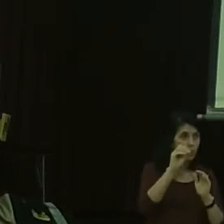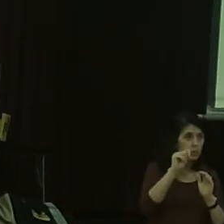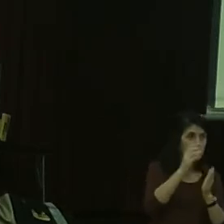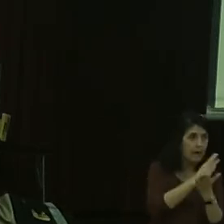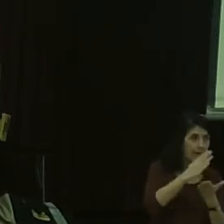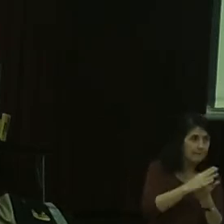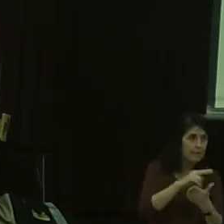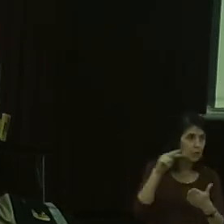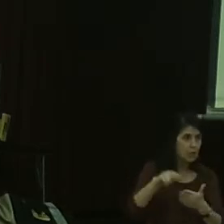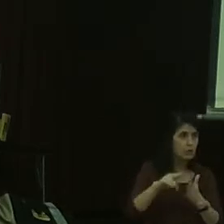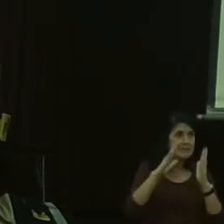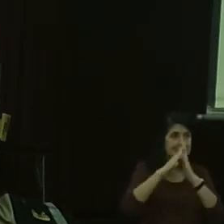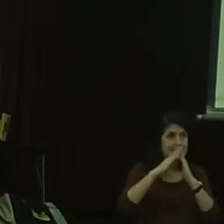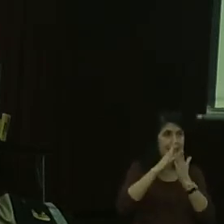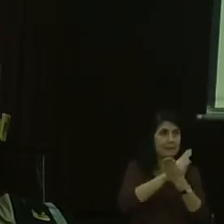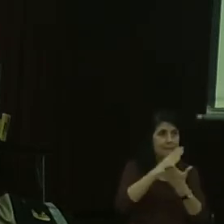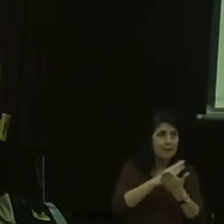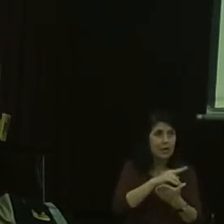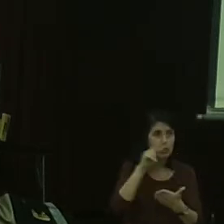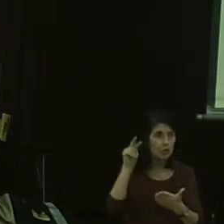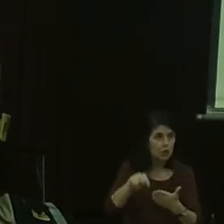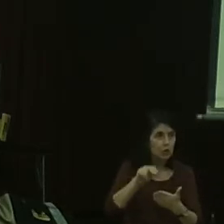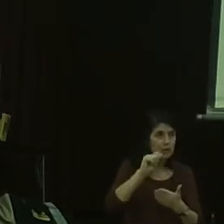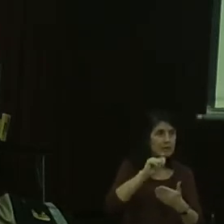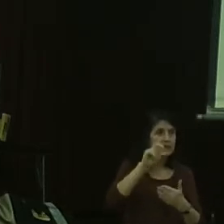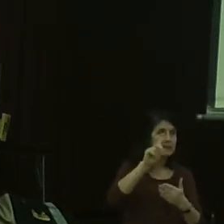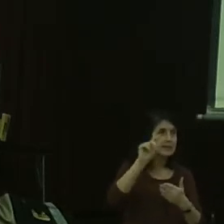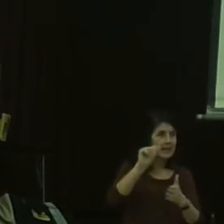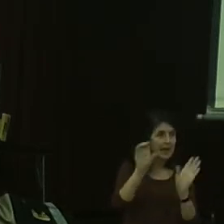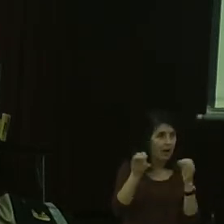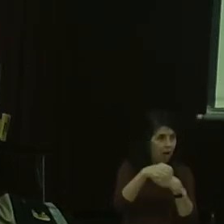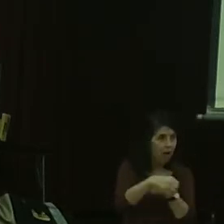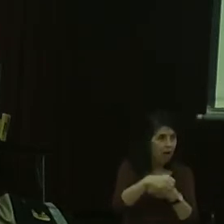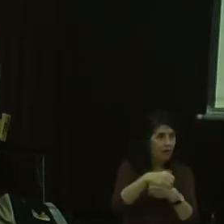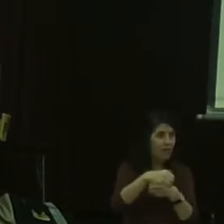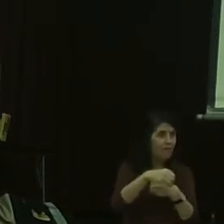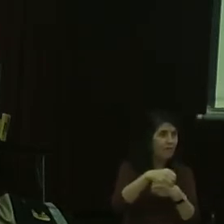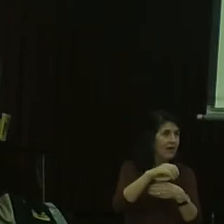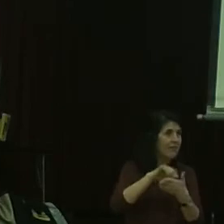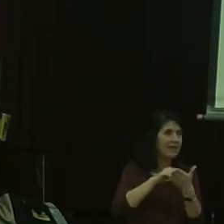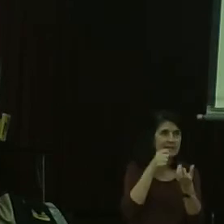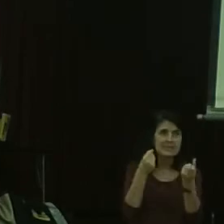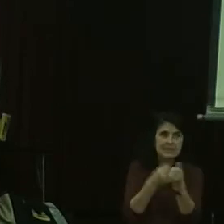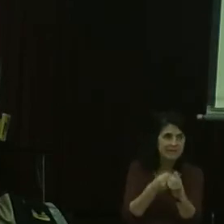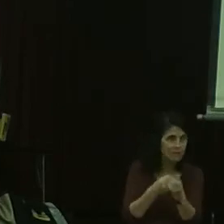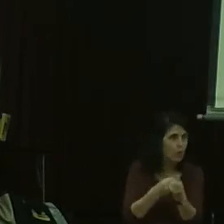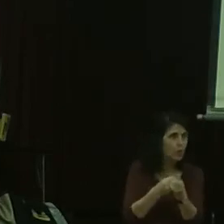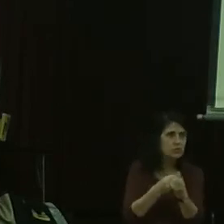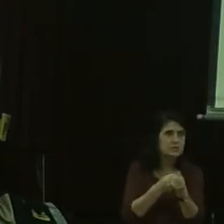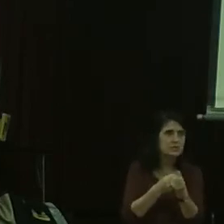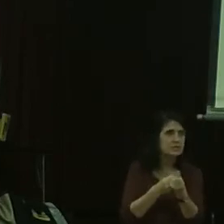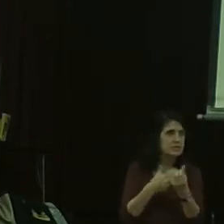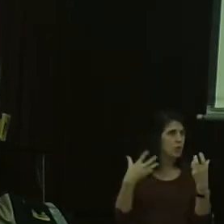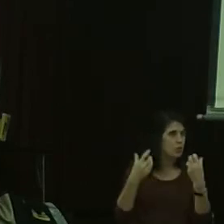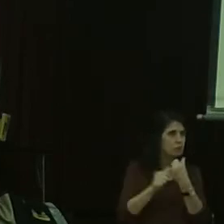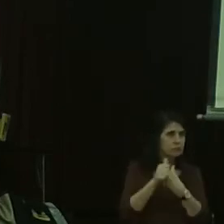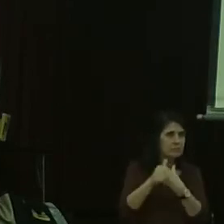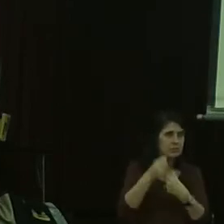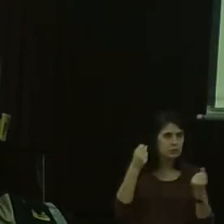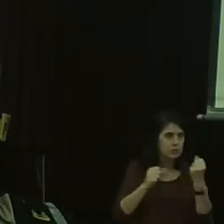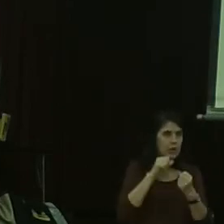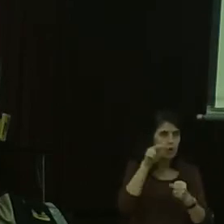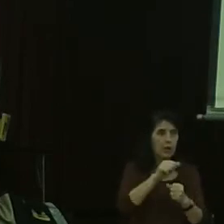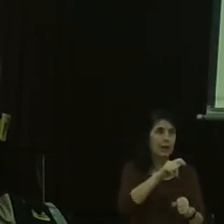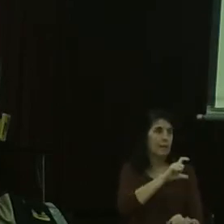you look at the city budget, you look at the DA's office that doesn't enforce reckless driving, you look at the police that don't